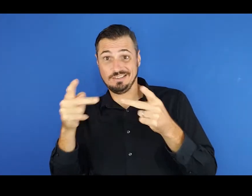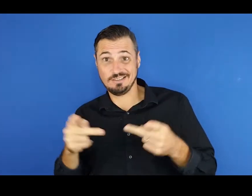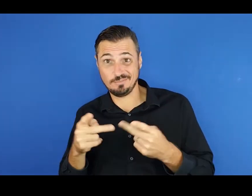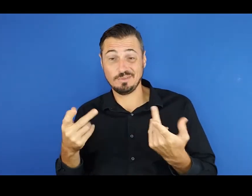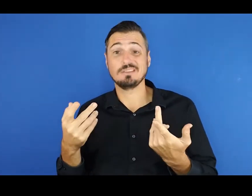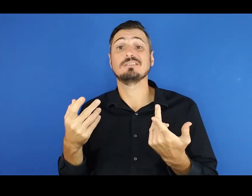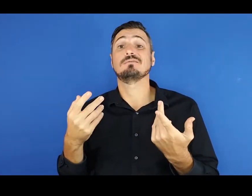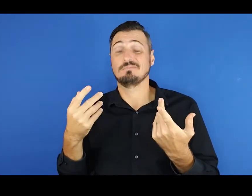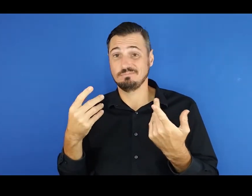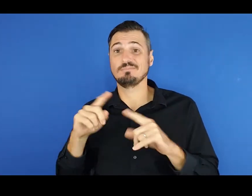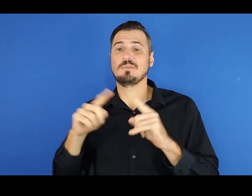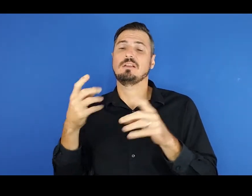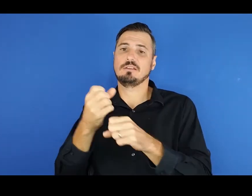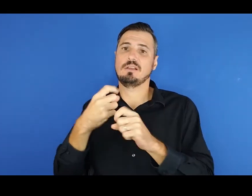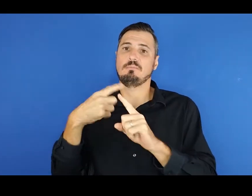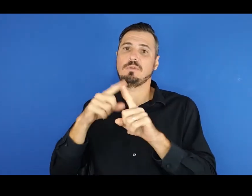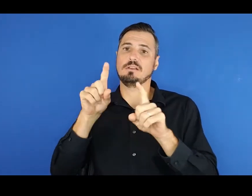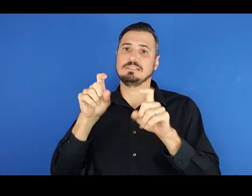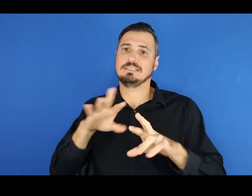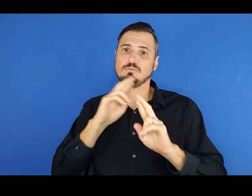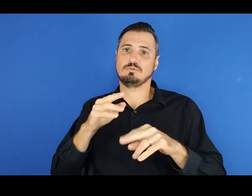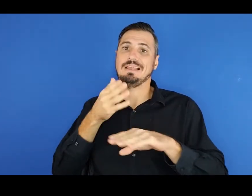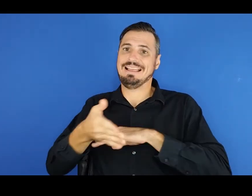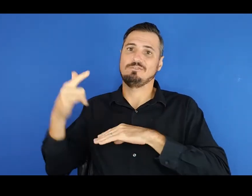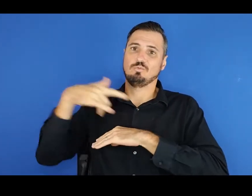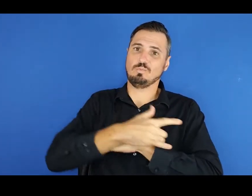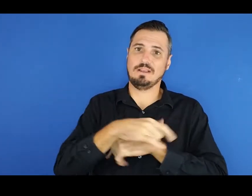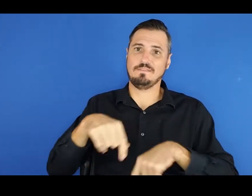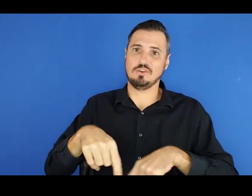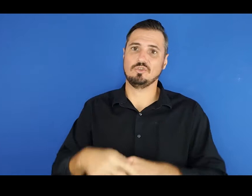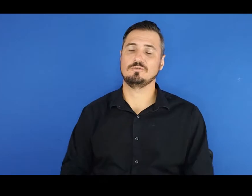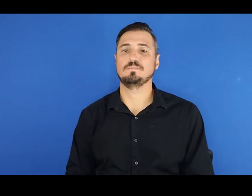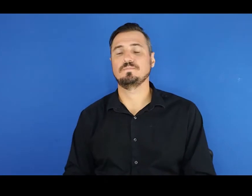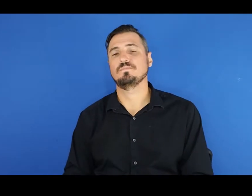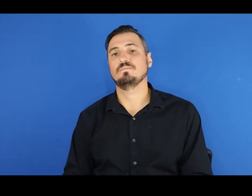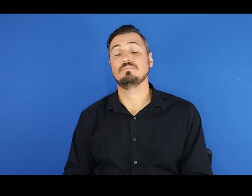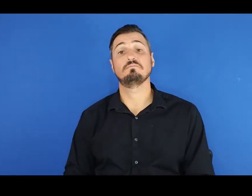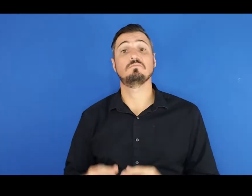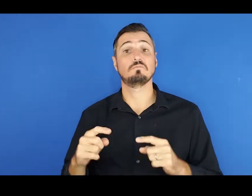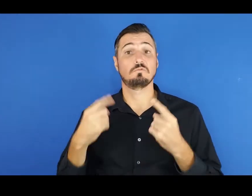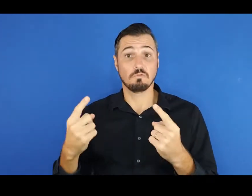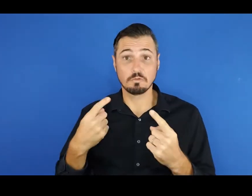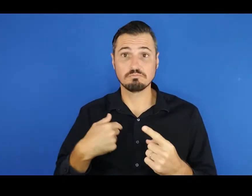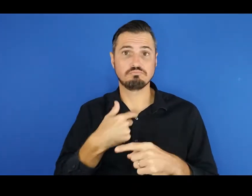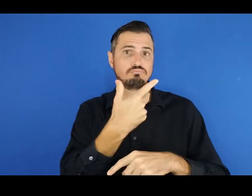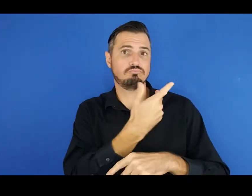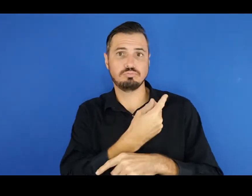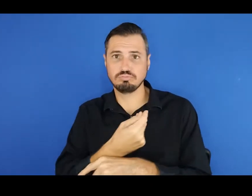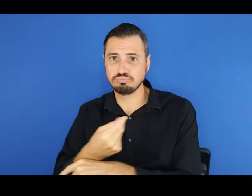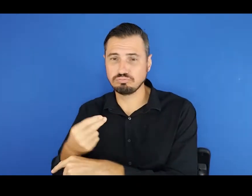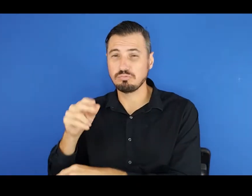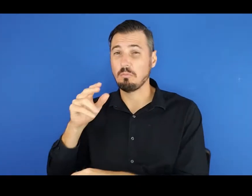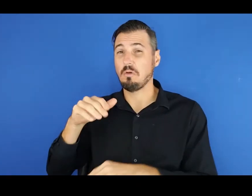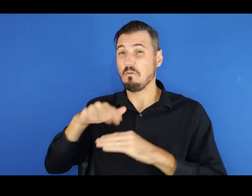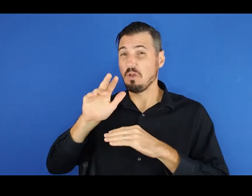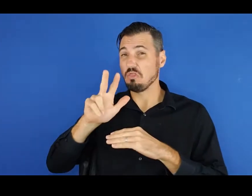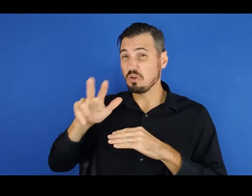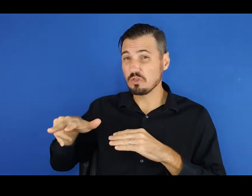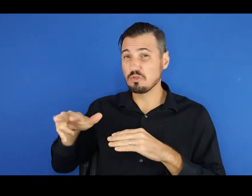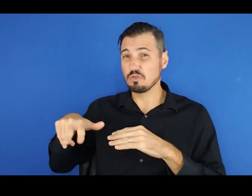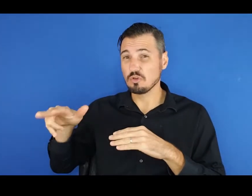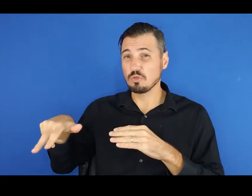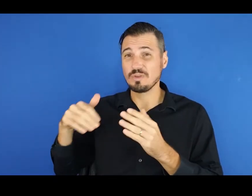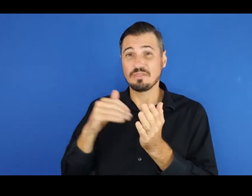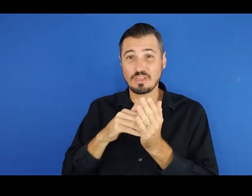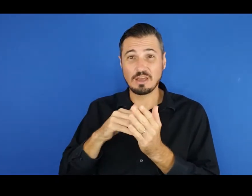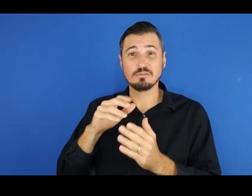after arrival on island. To date, we have administered more than 33,000 doses of COVID-19 vaccine on